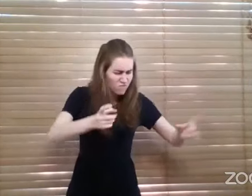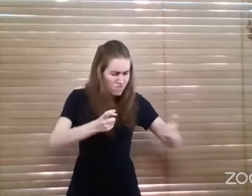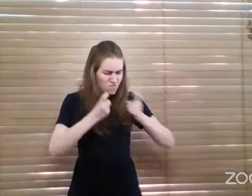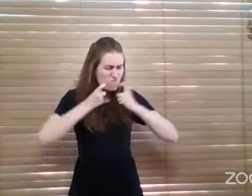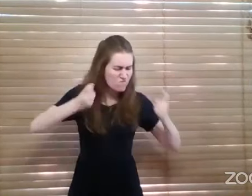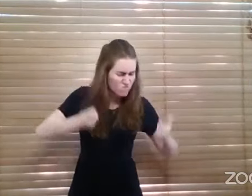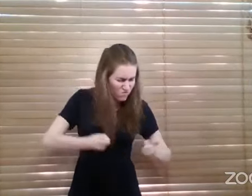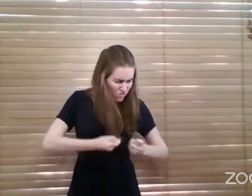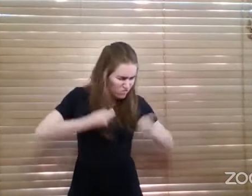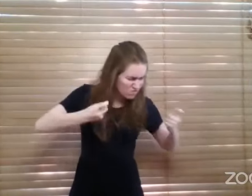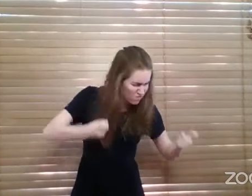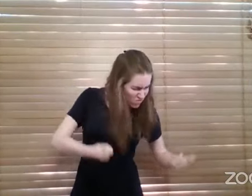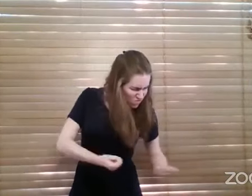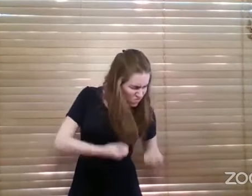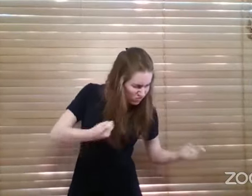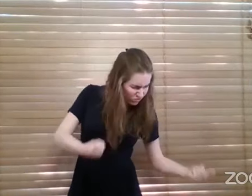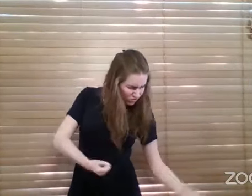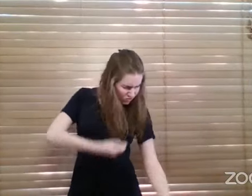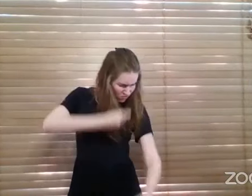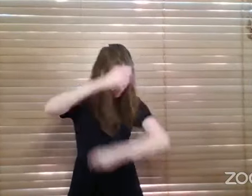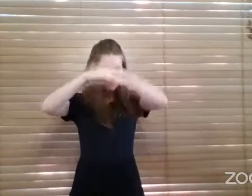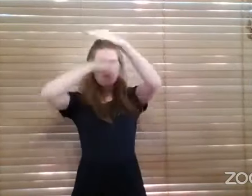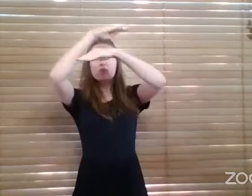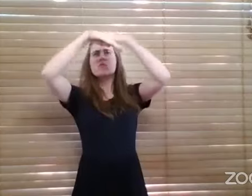Darkness rejoices and heaven has